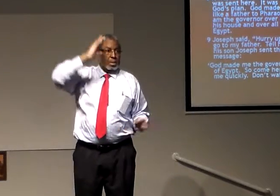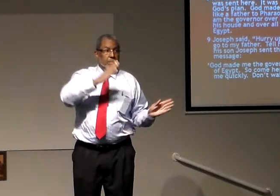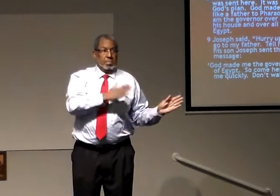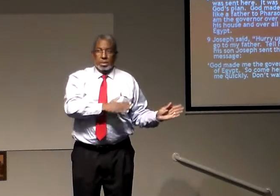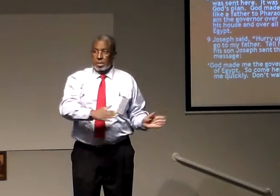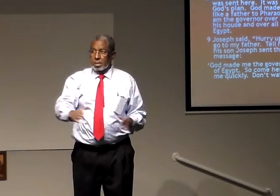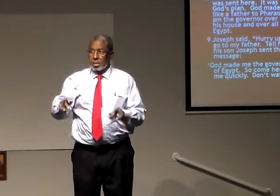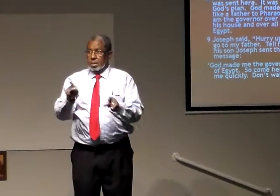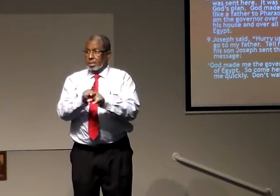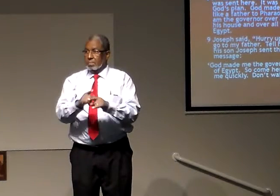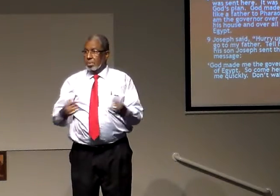And so,